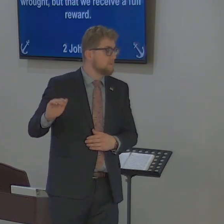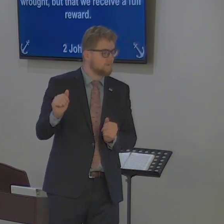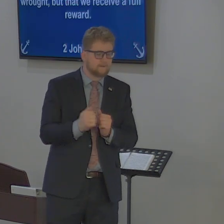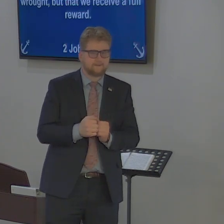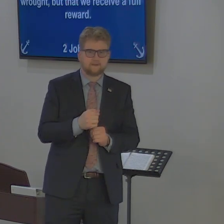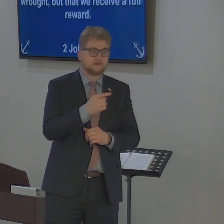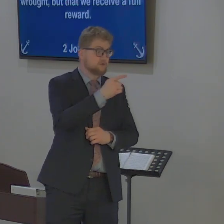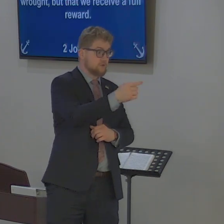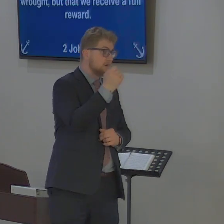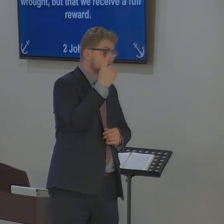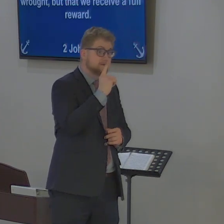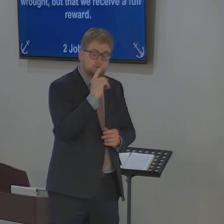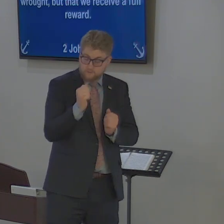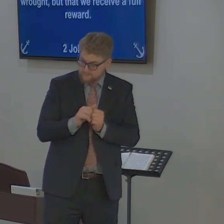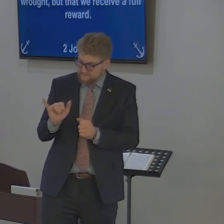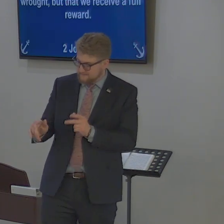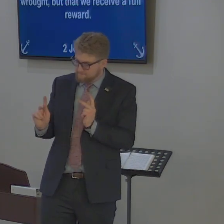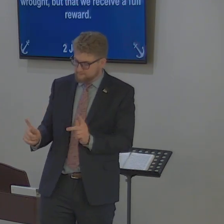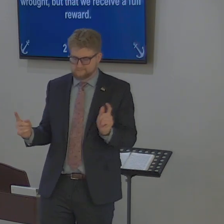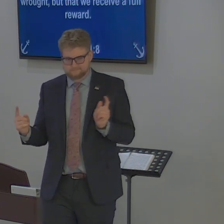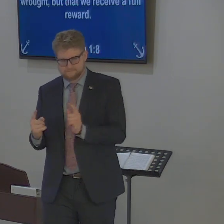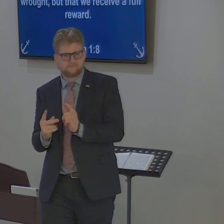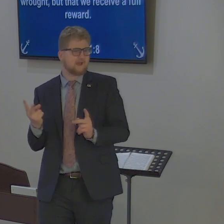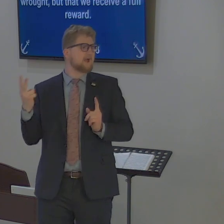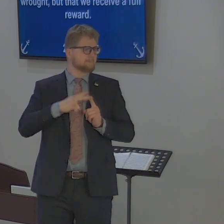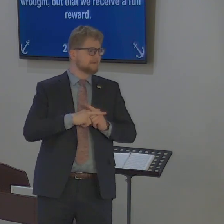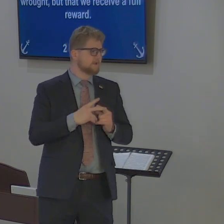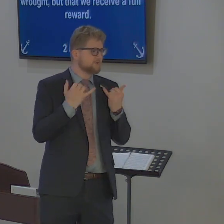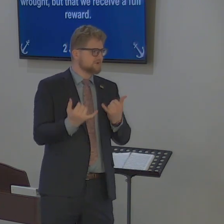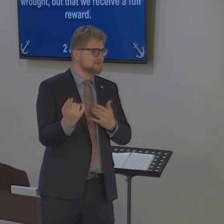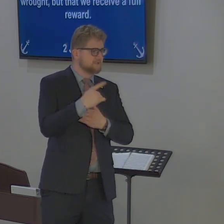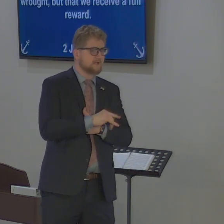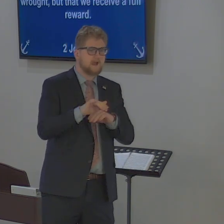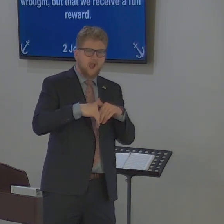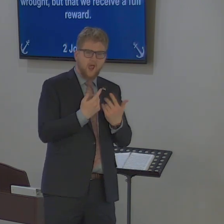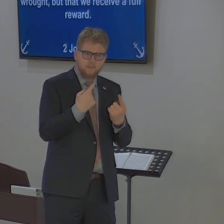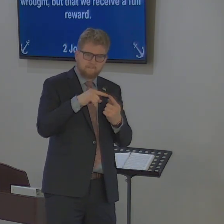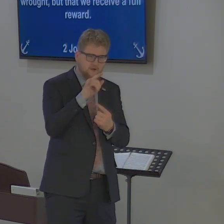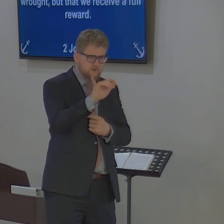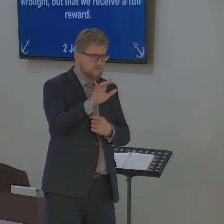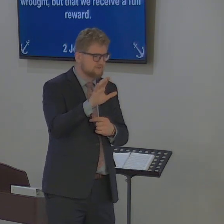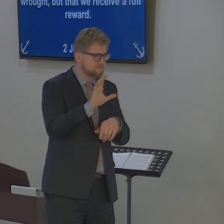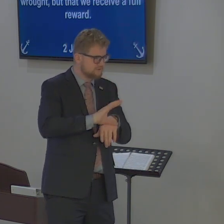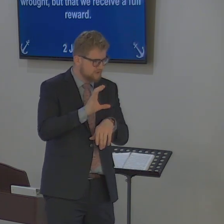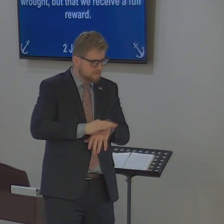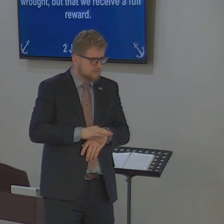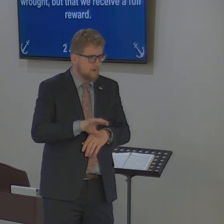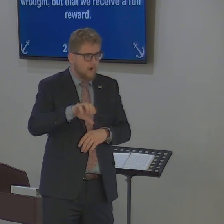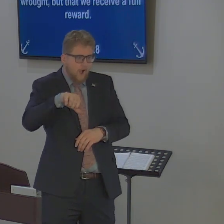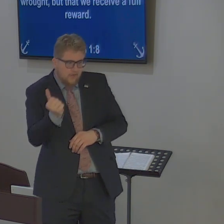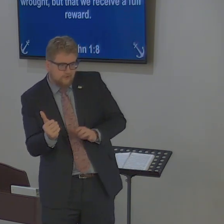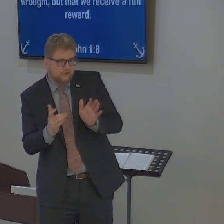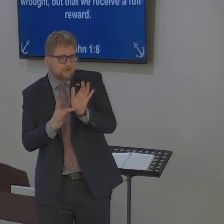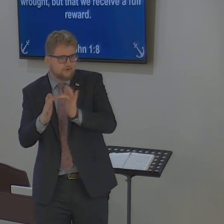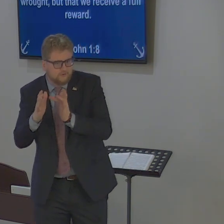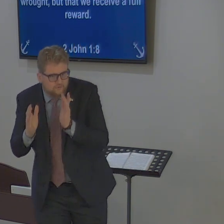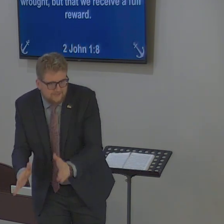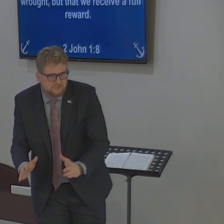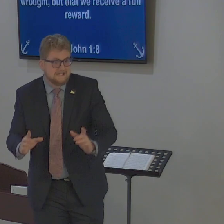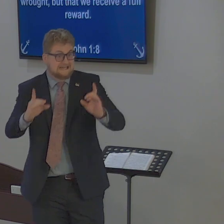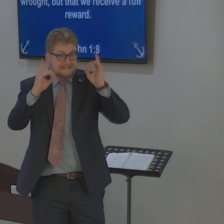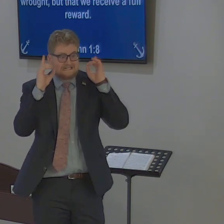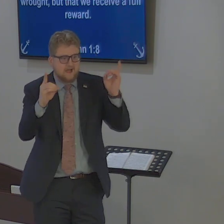truth with. Can I say the application for today would be, how about your church? How about other fellow believers that are